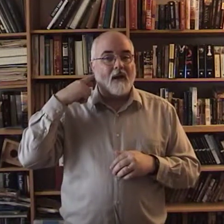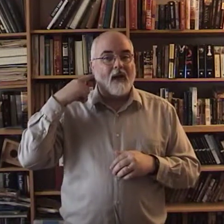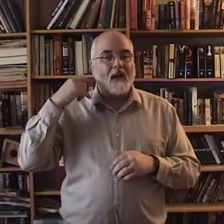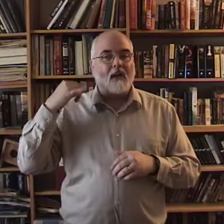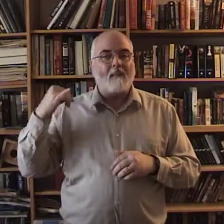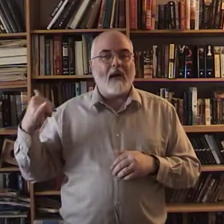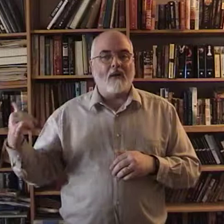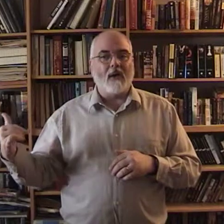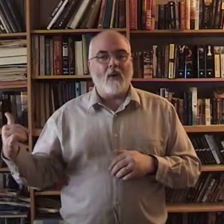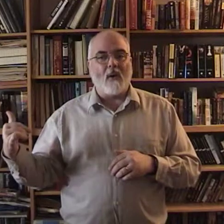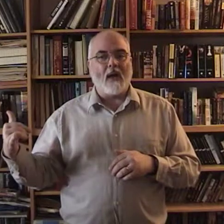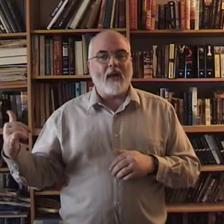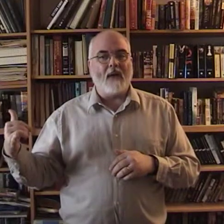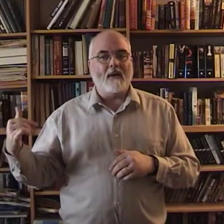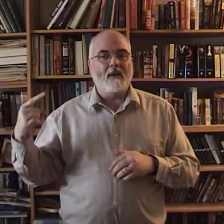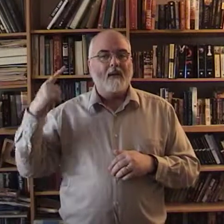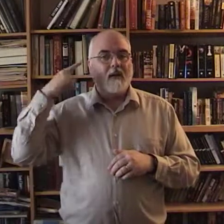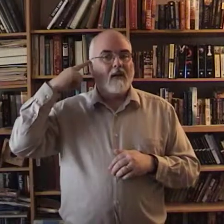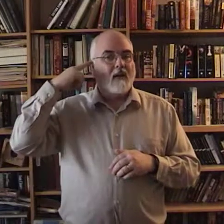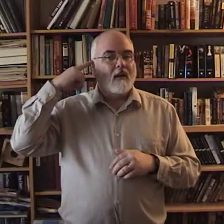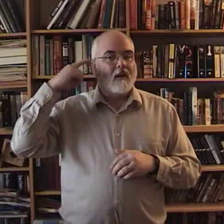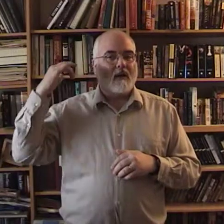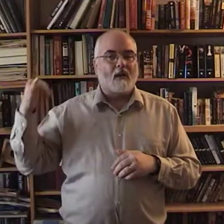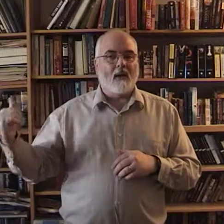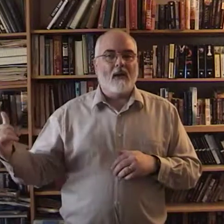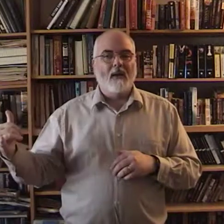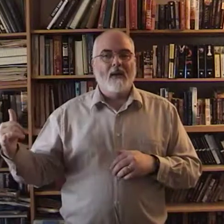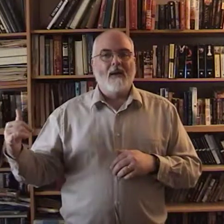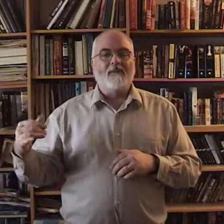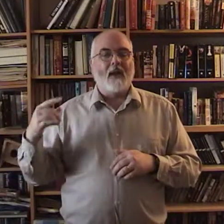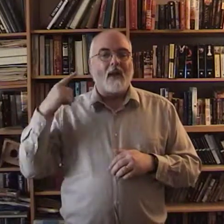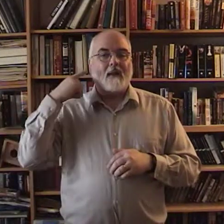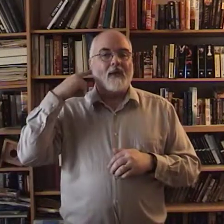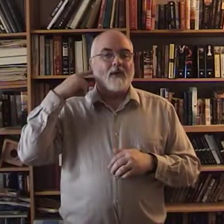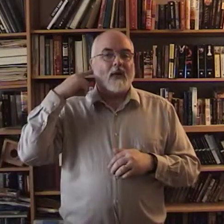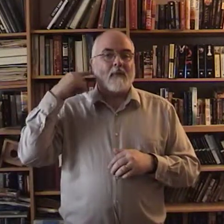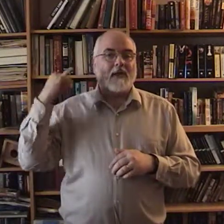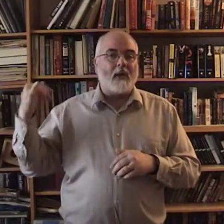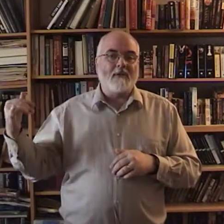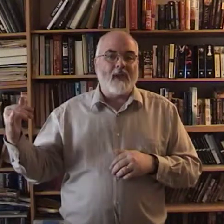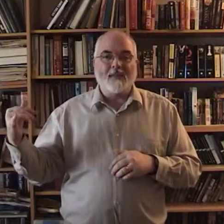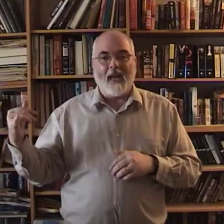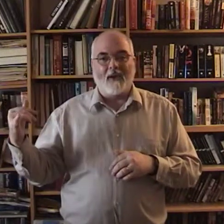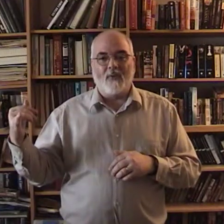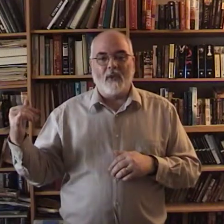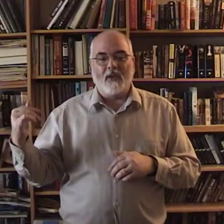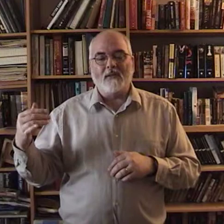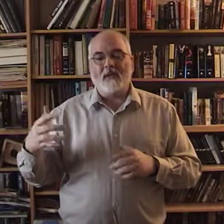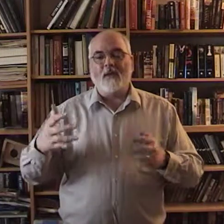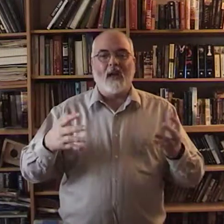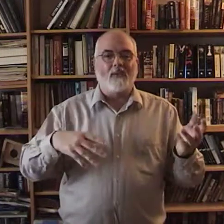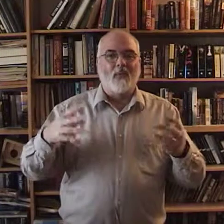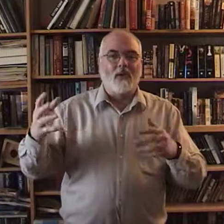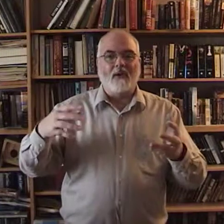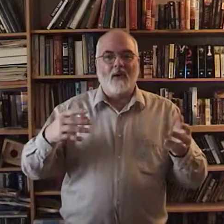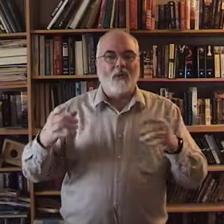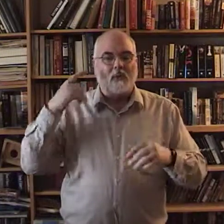and come out in a Y hand. All right? And that turned out to be the same sign as California. So California and gold,